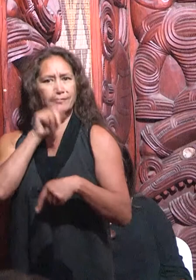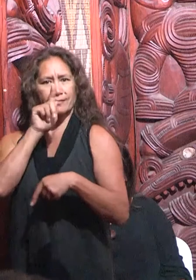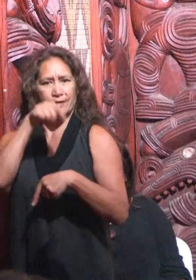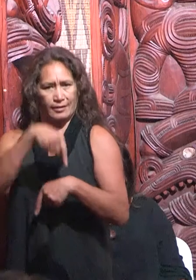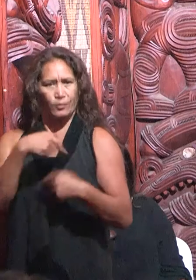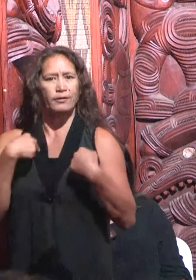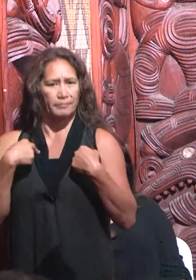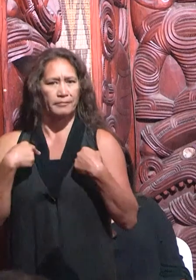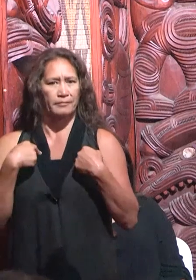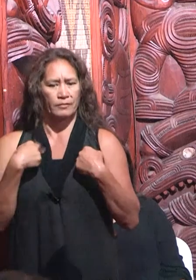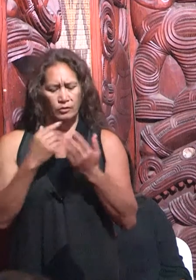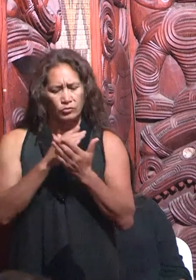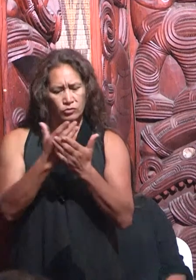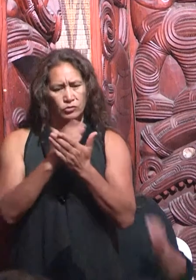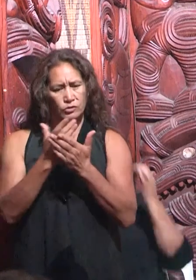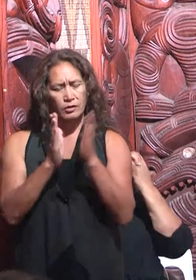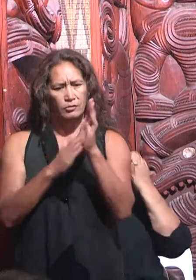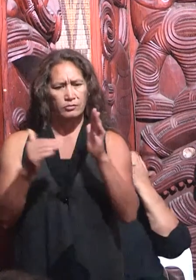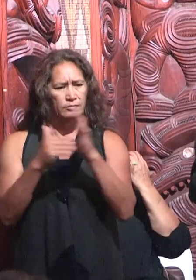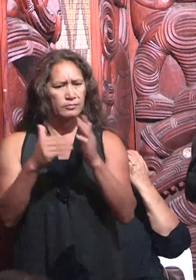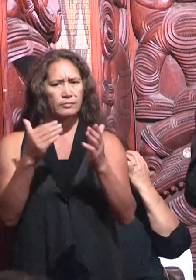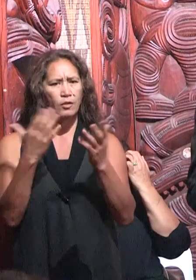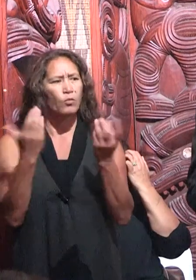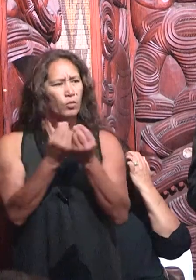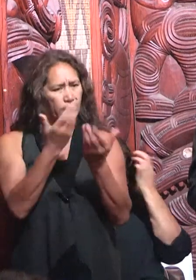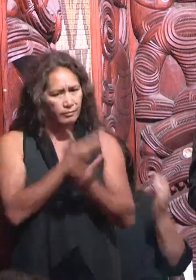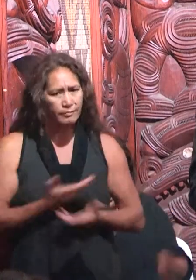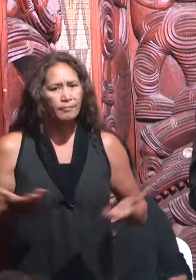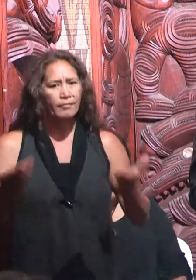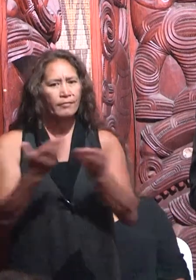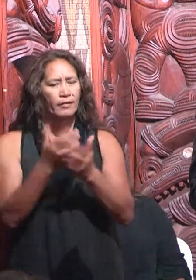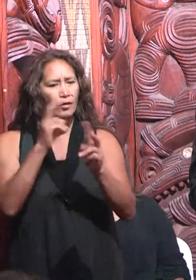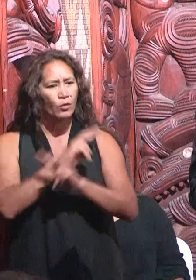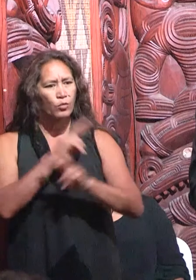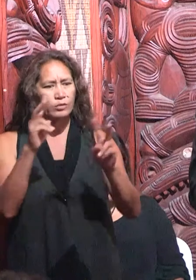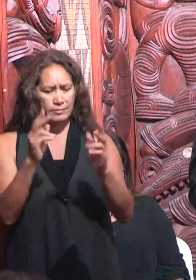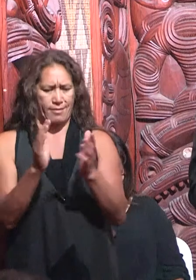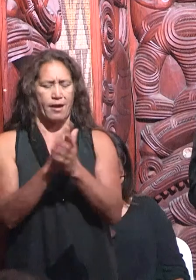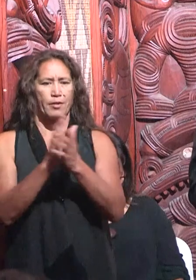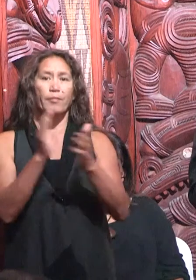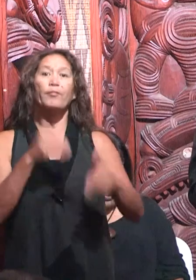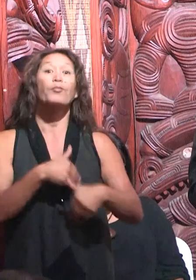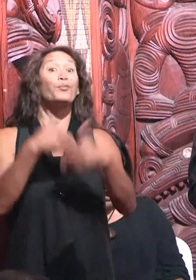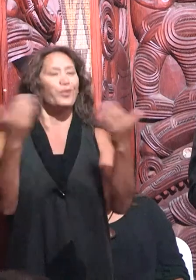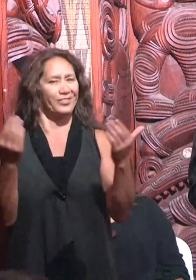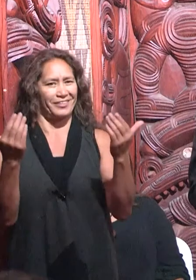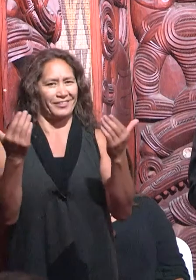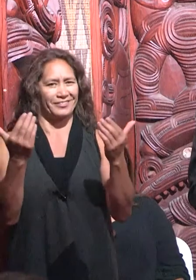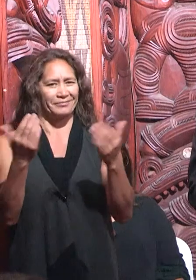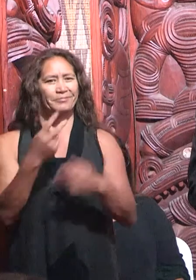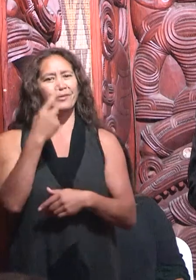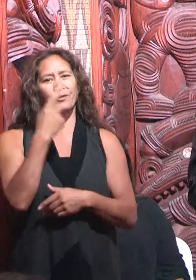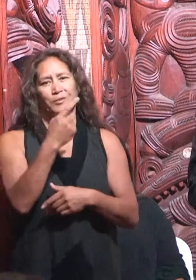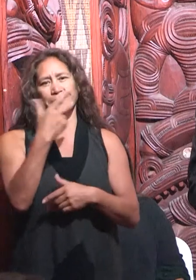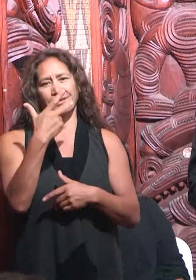this country with all of you. Let's wish our country a happy birthday as we enter our